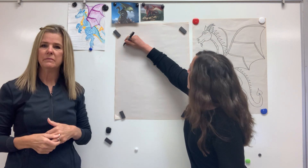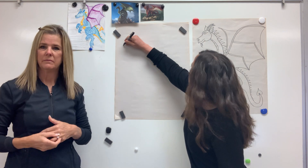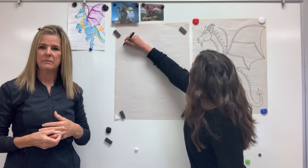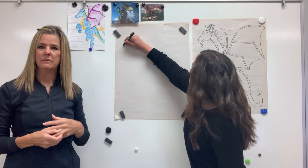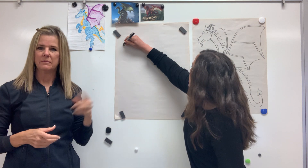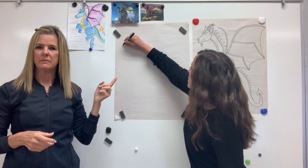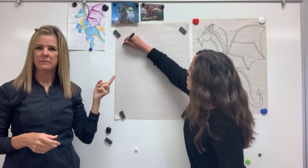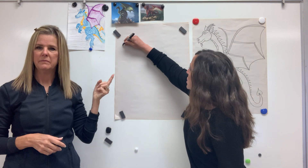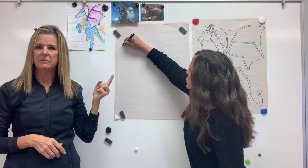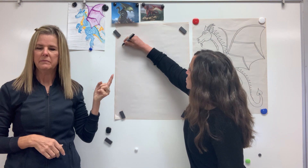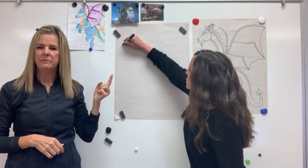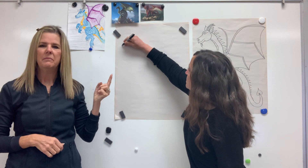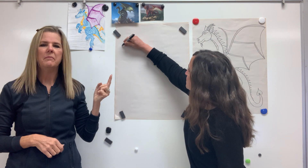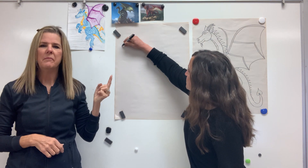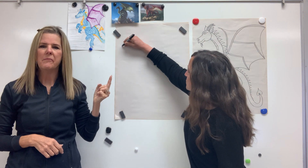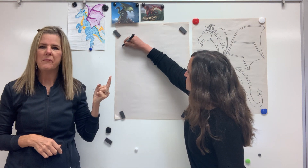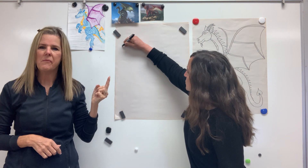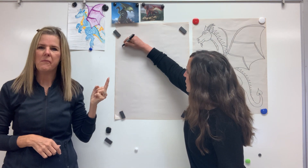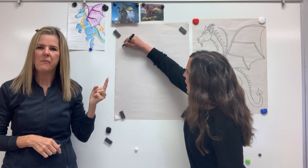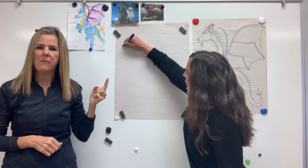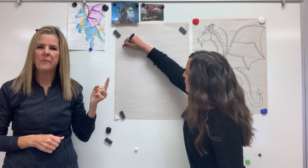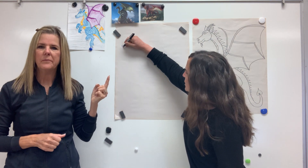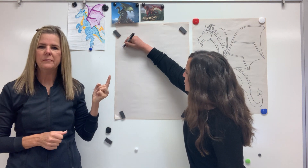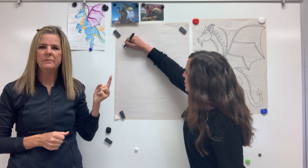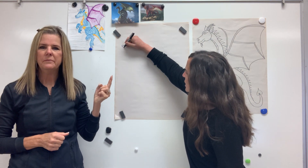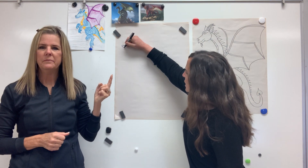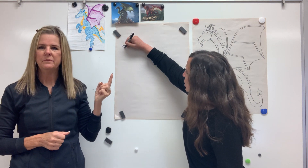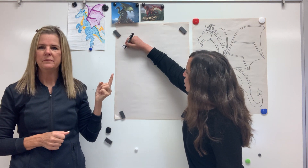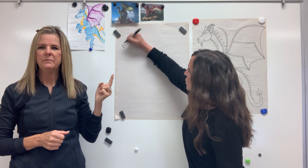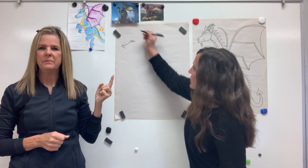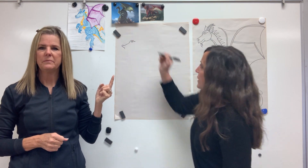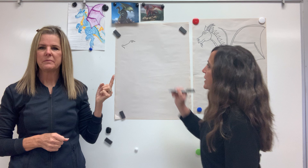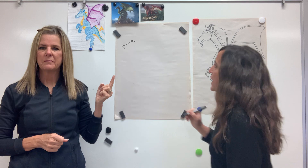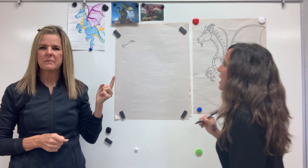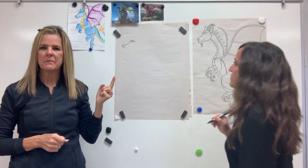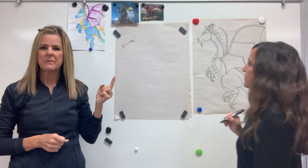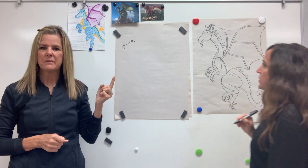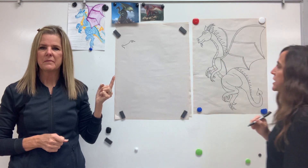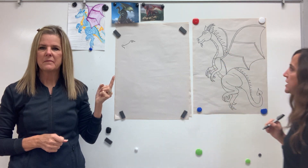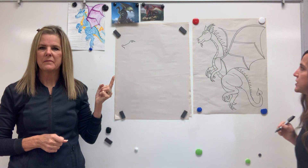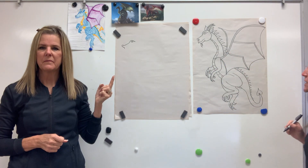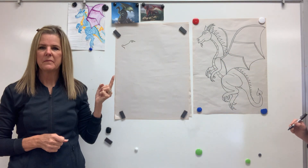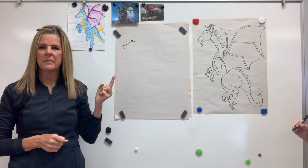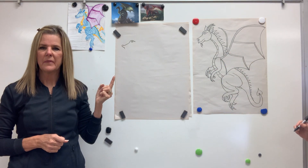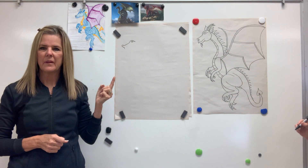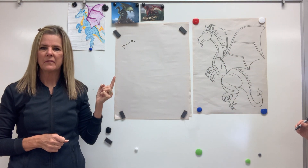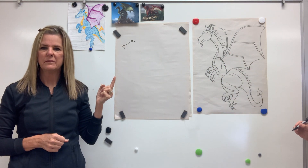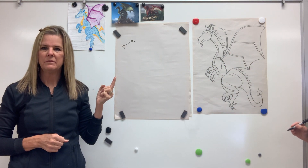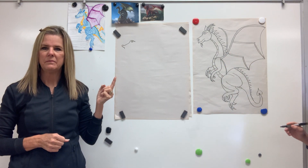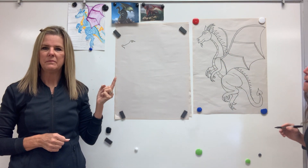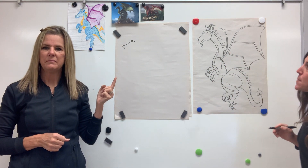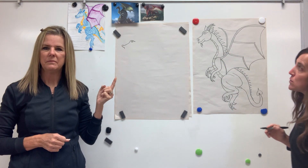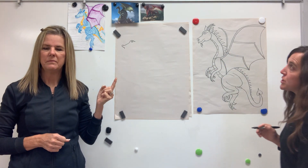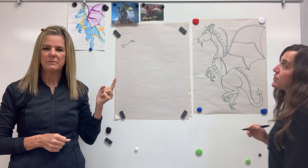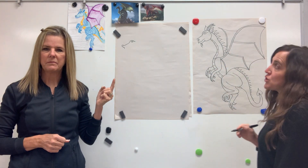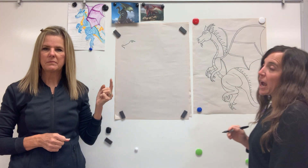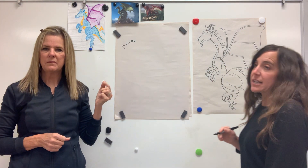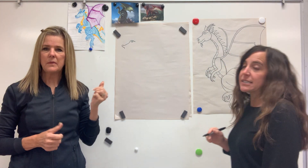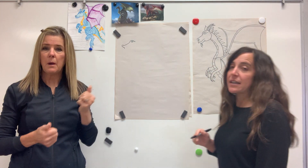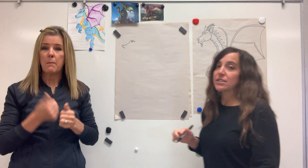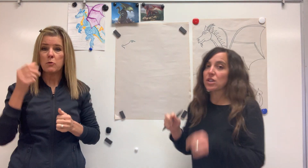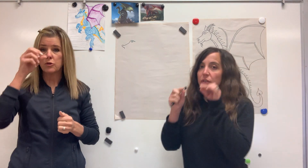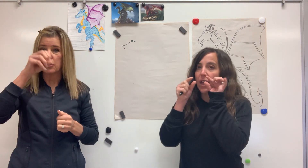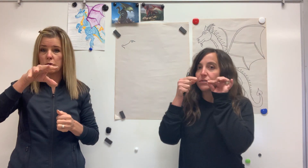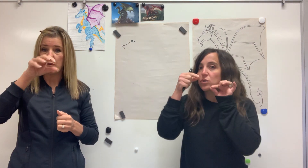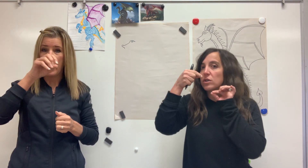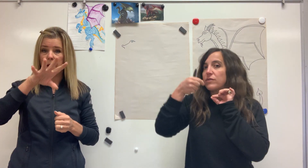on the end for that big nostril. And it's just gonna kind of curve in like that for the end of his snout. Most of the